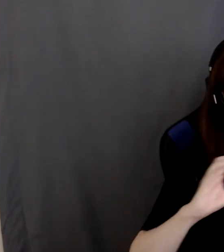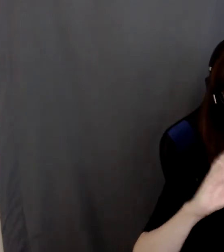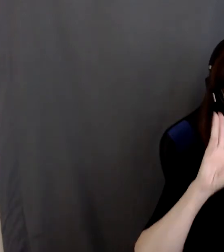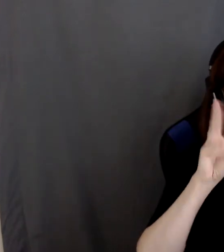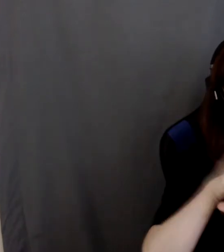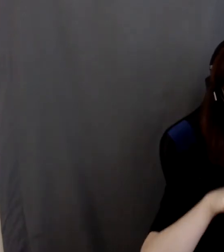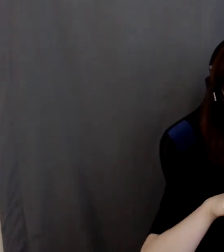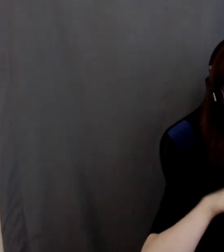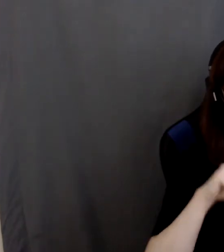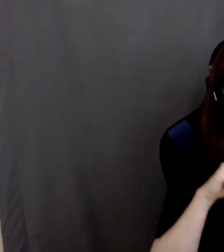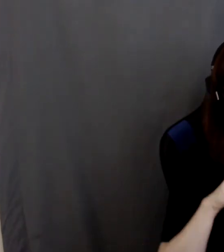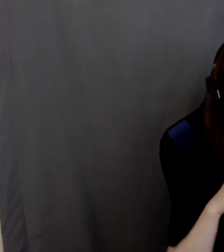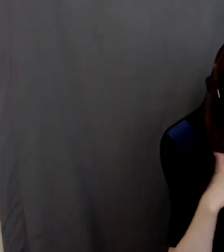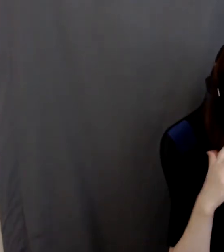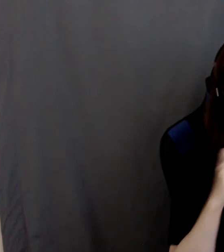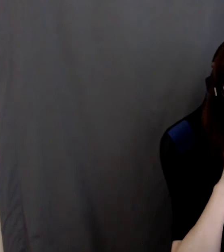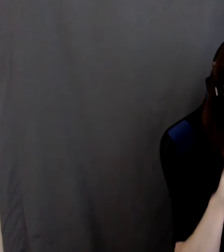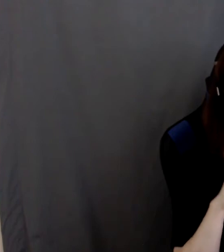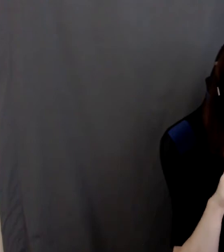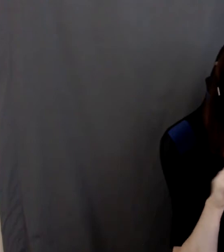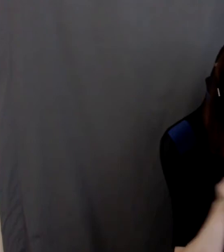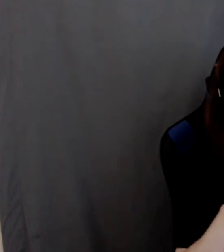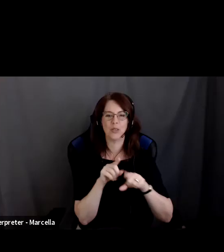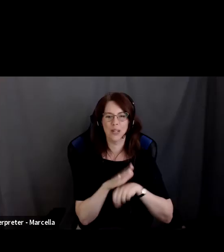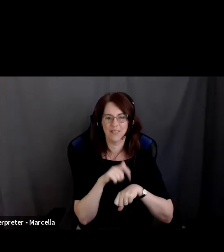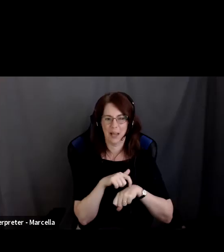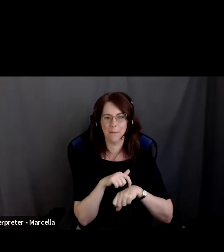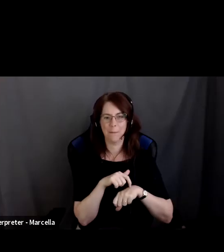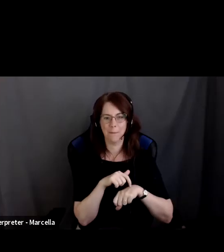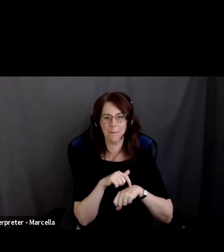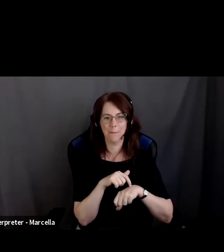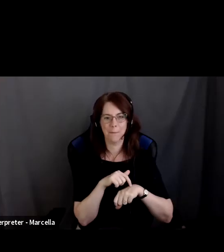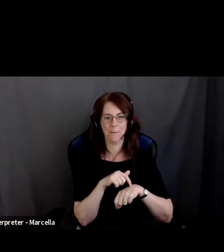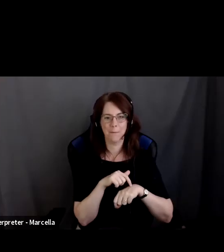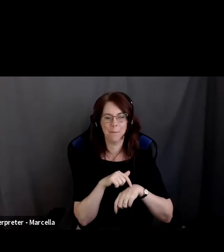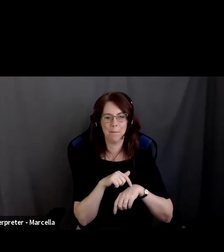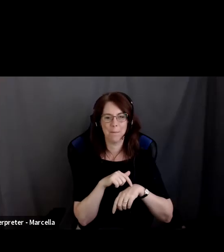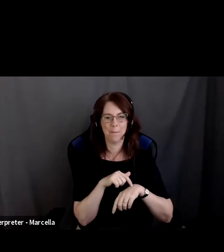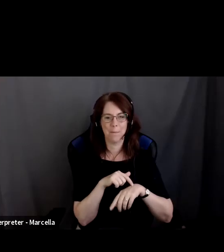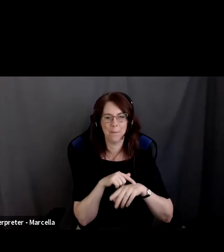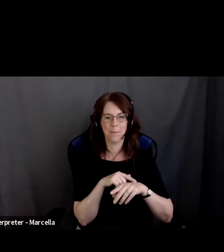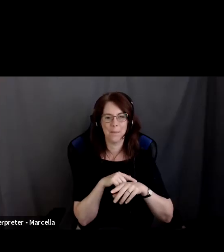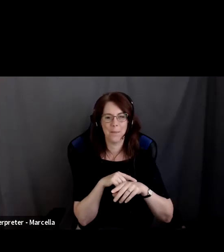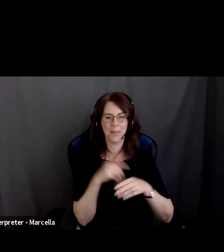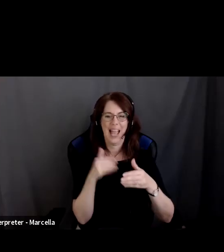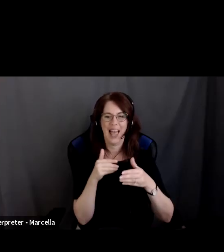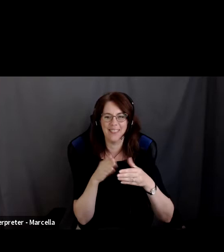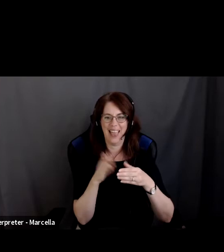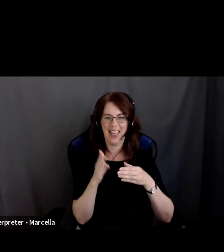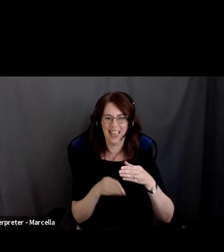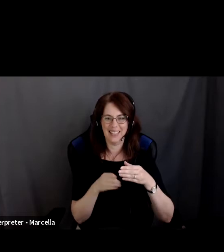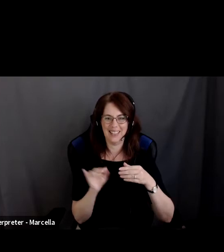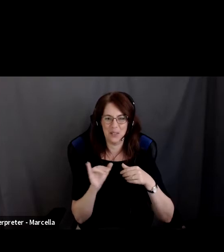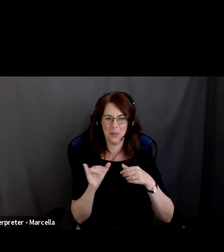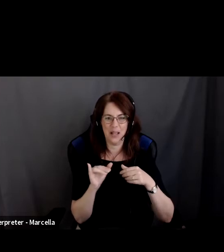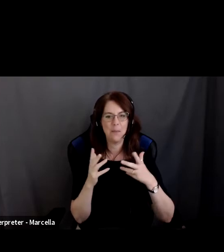participation, and I want to make sure we also have some time at the end as well. But